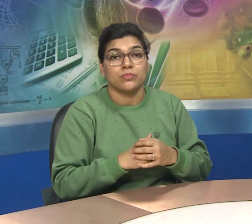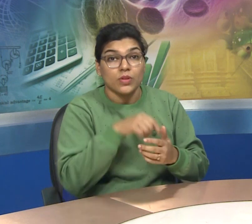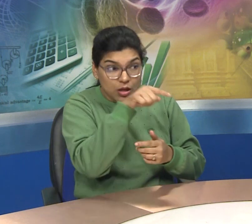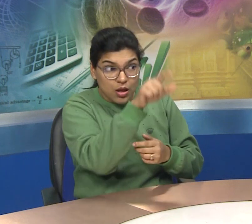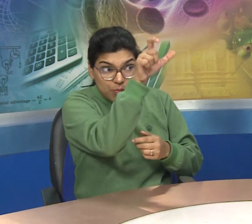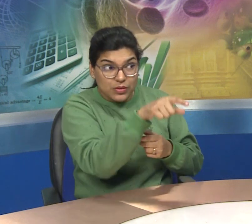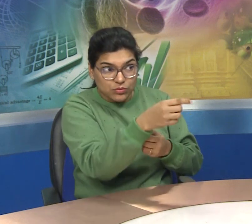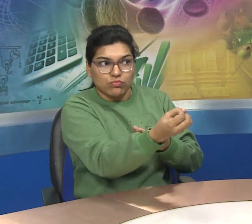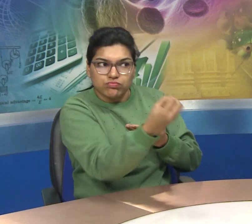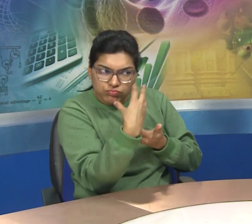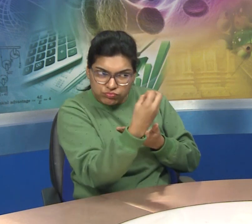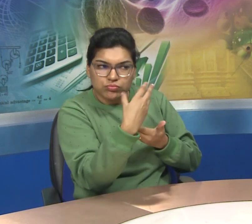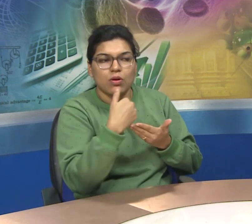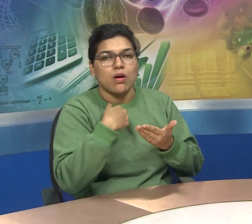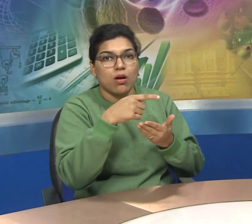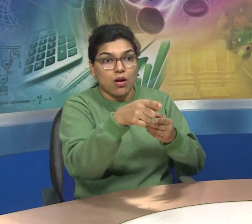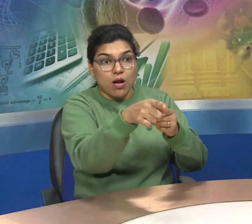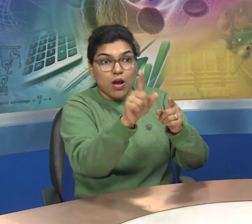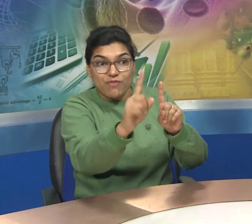their existence.